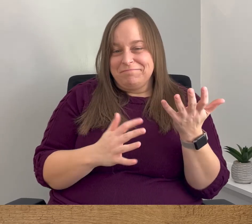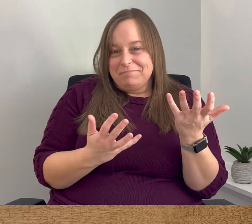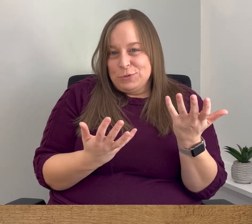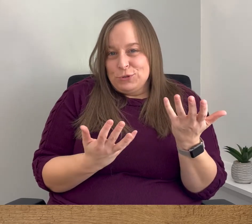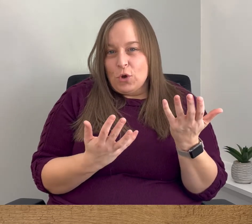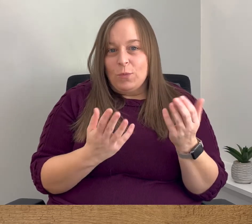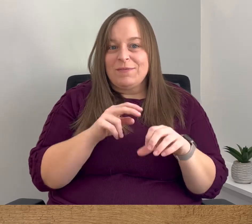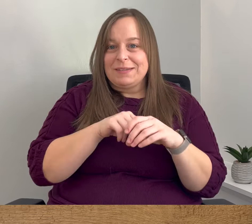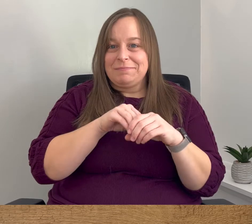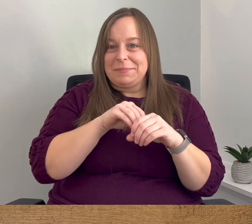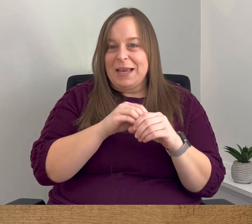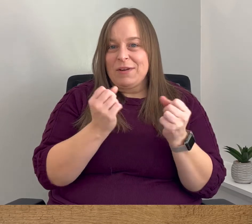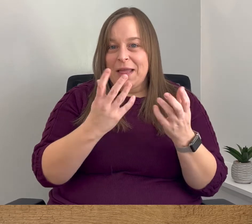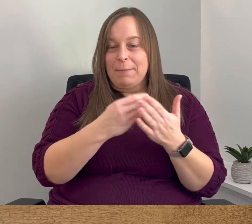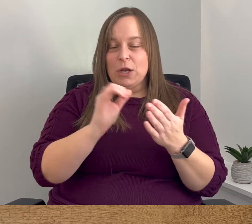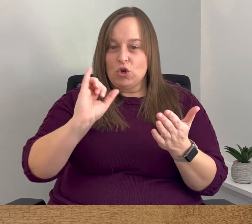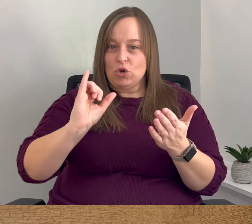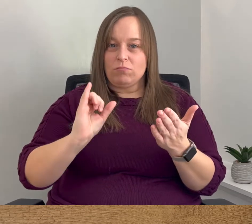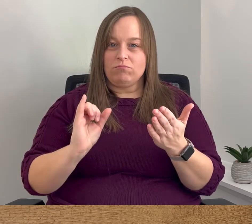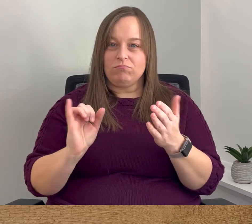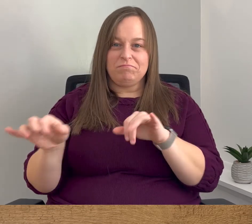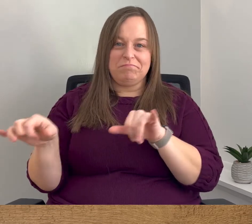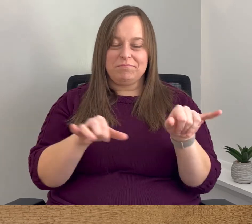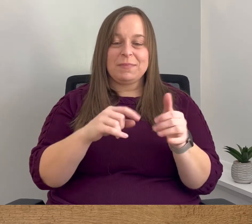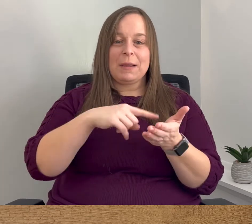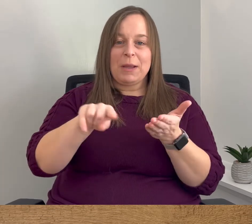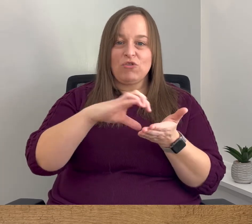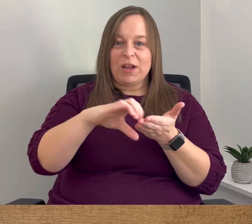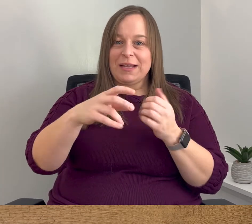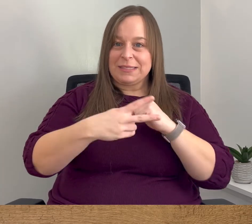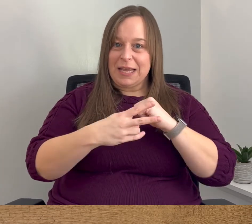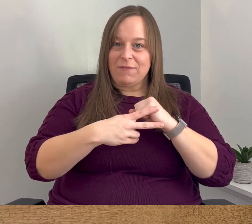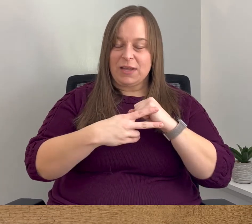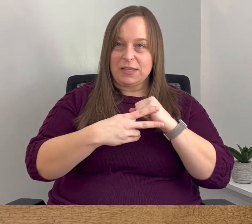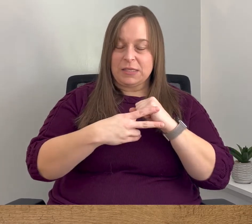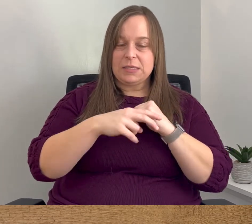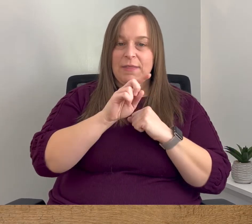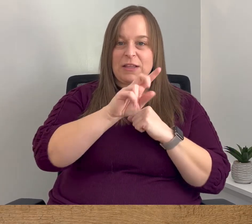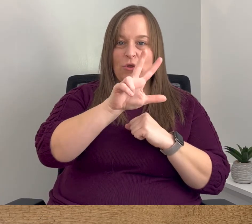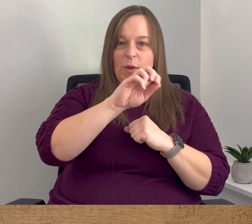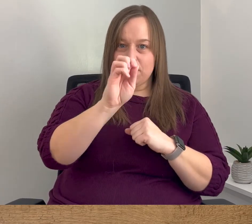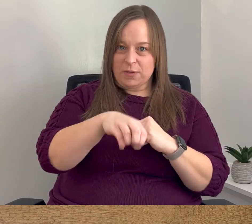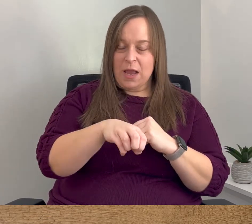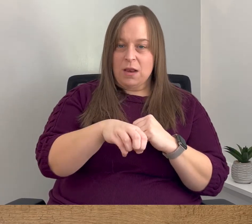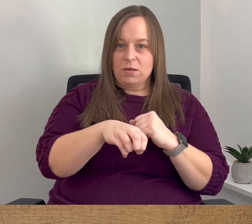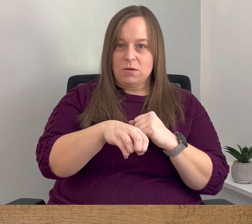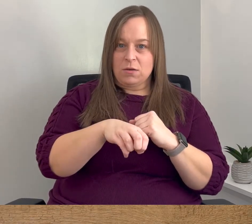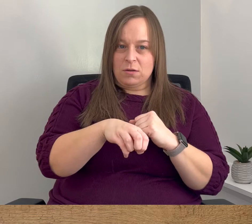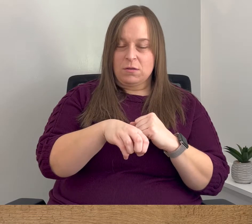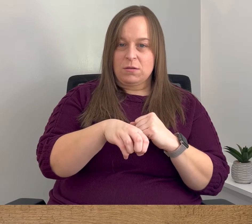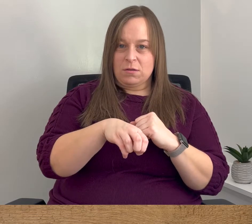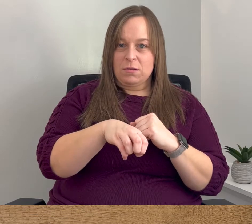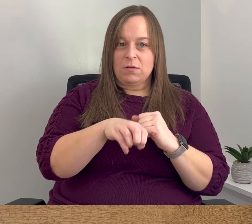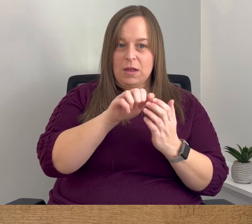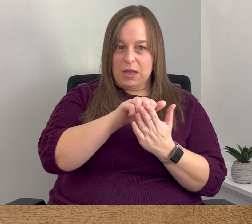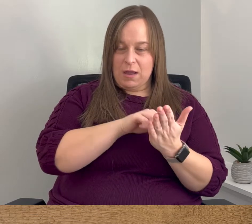tax returns and severance and so forth. So you'll see paycheck savings. That's the